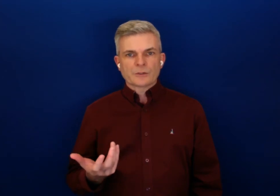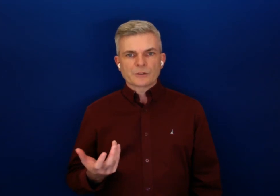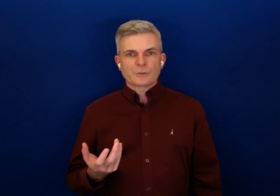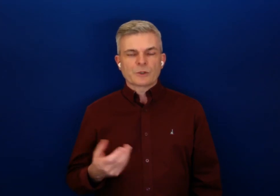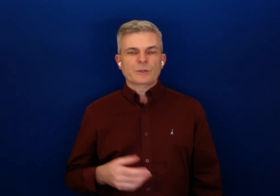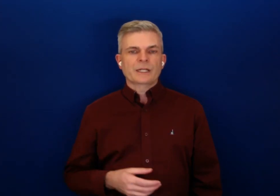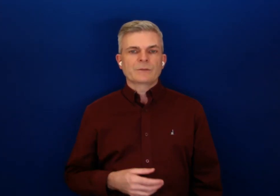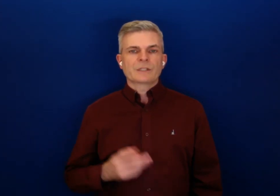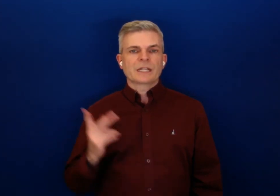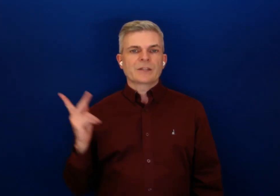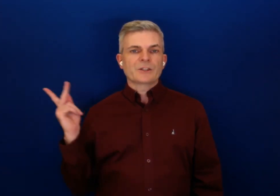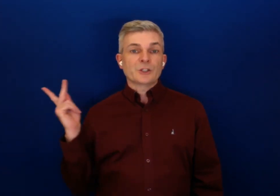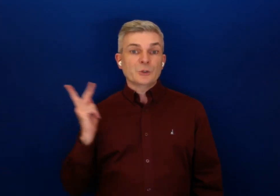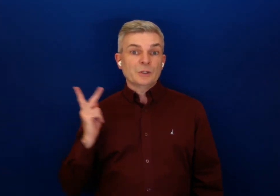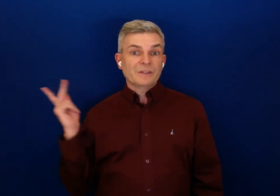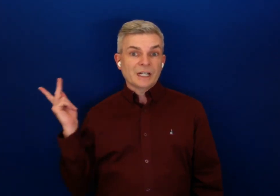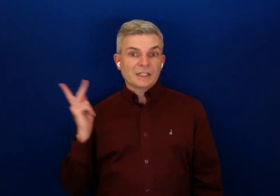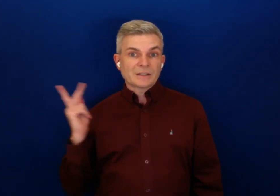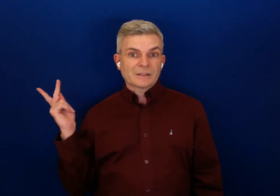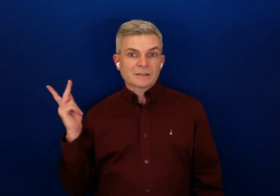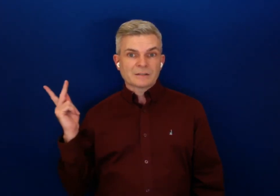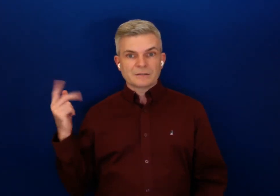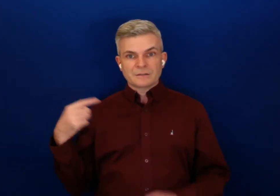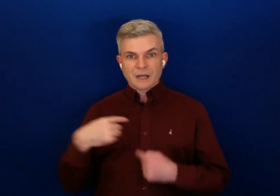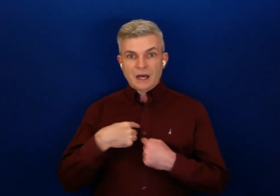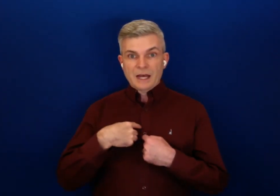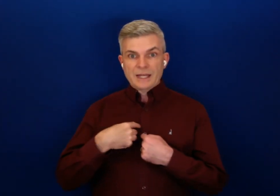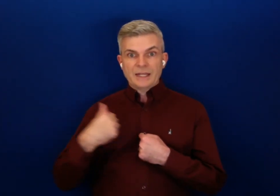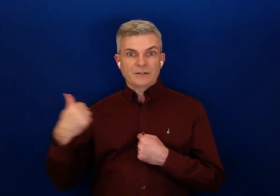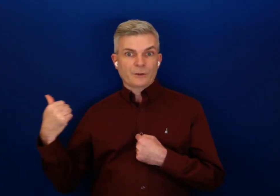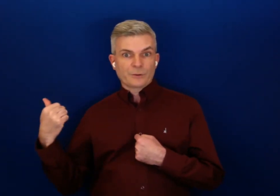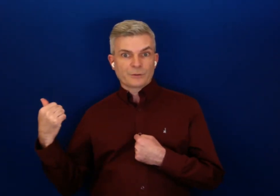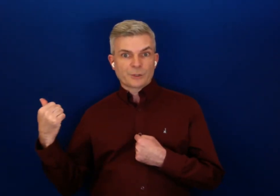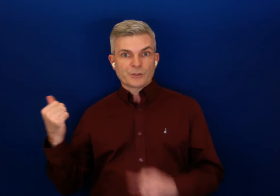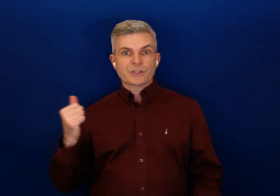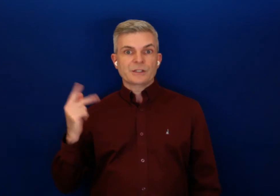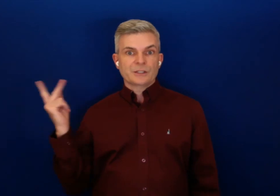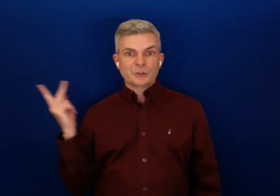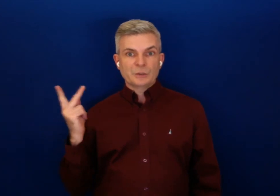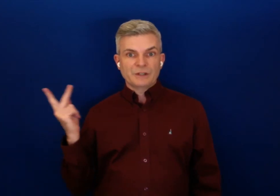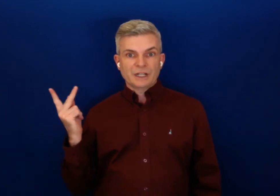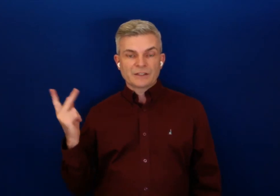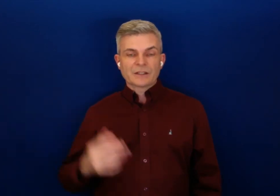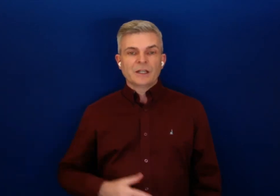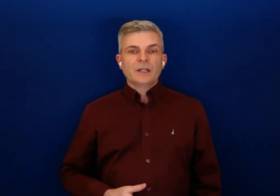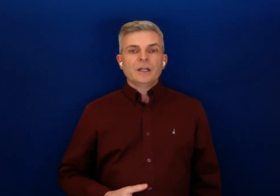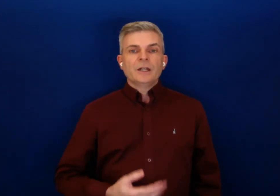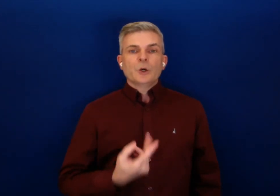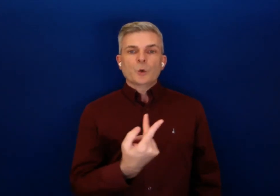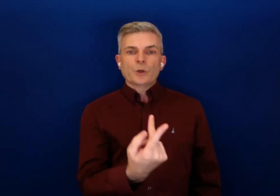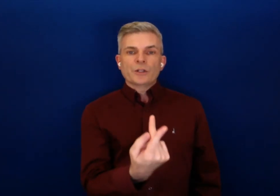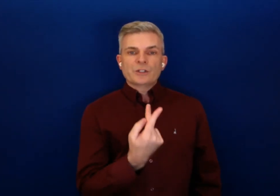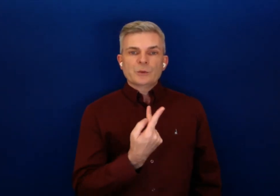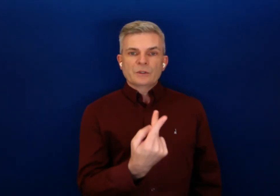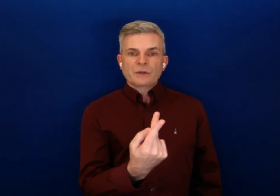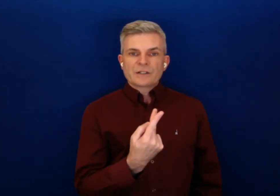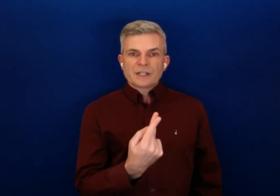personal pronouns, like the two of us, I and a third person, the two of us, or the two of us as